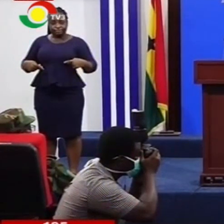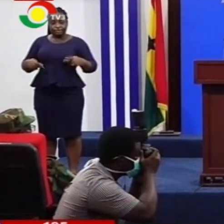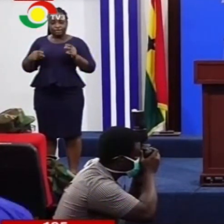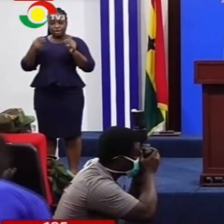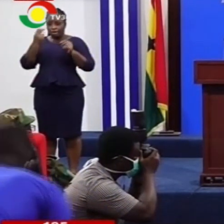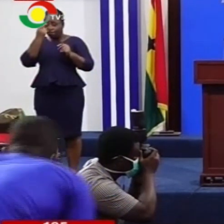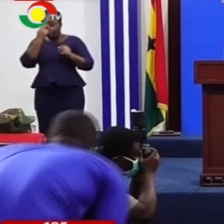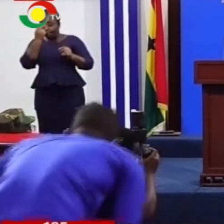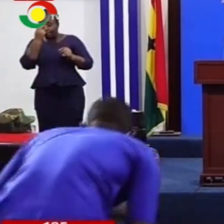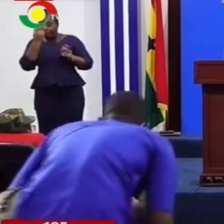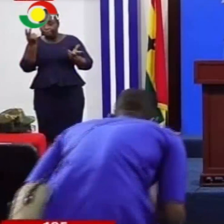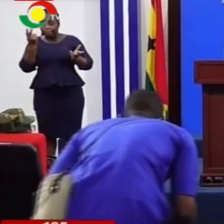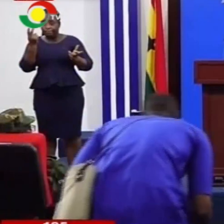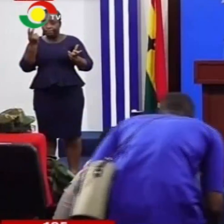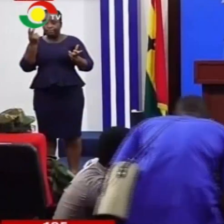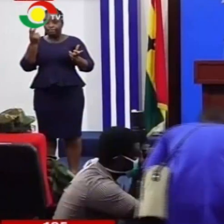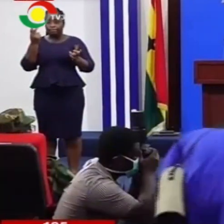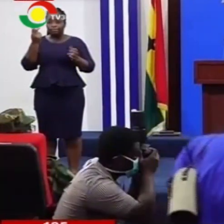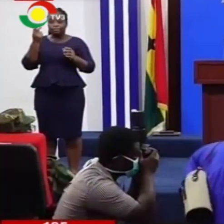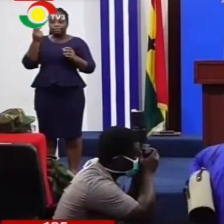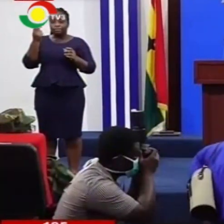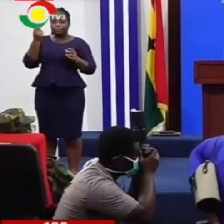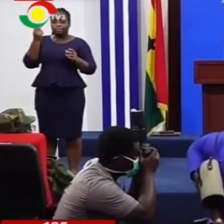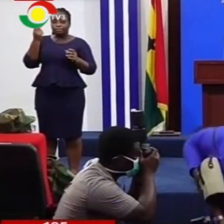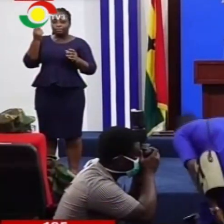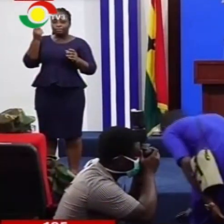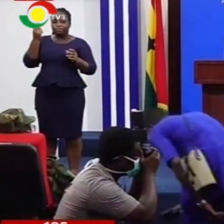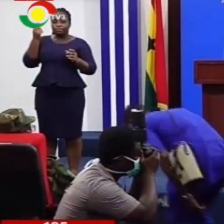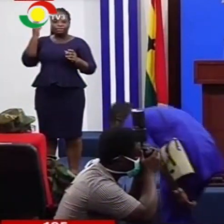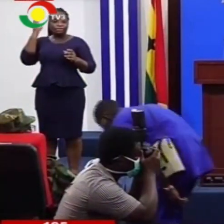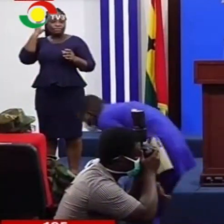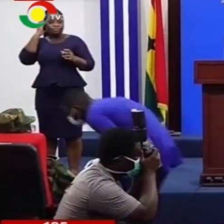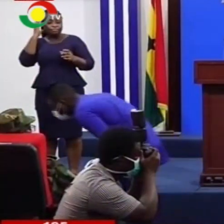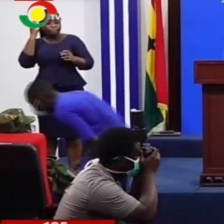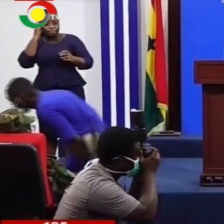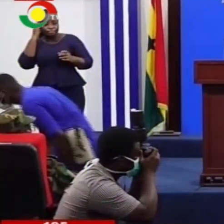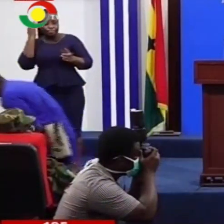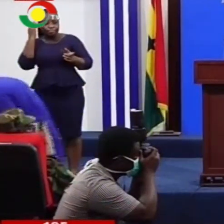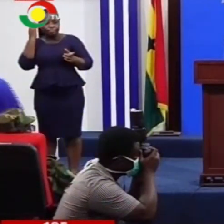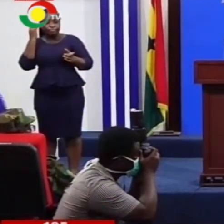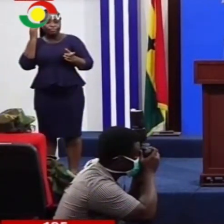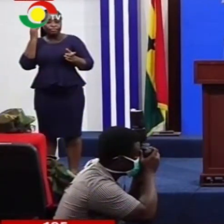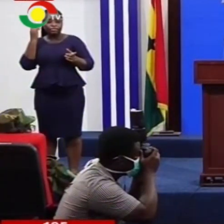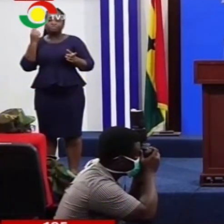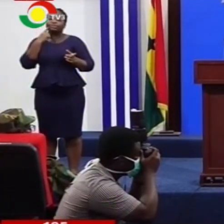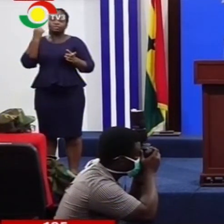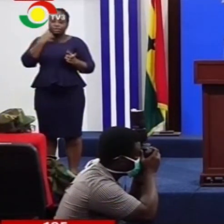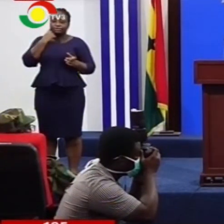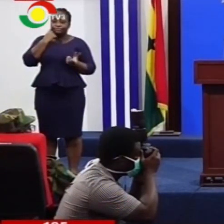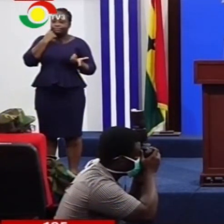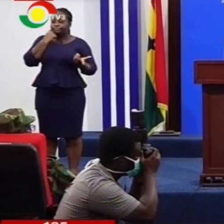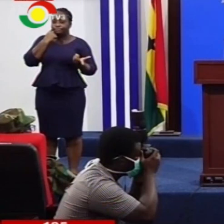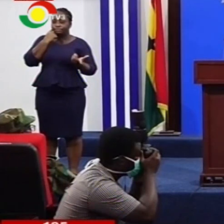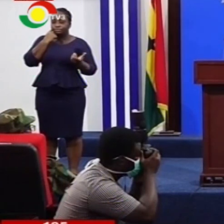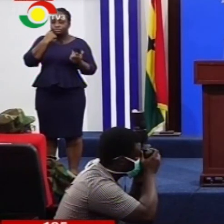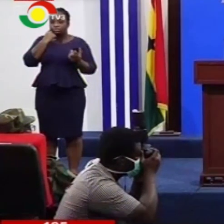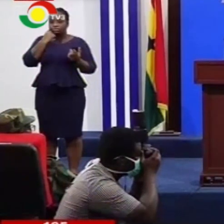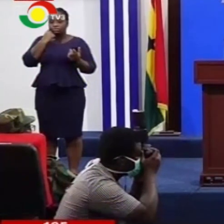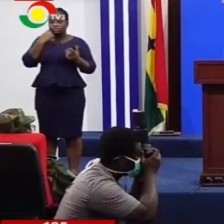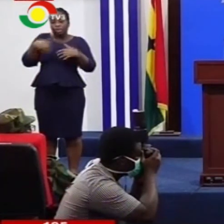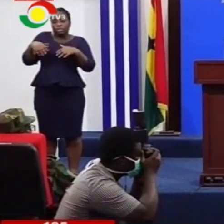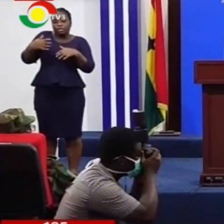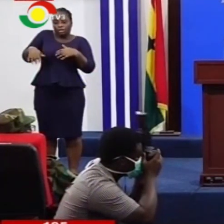visual, psychosocial, hearing, speech, cerebral palsy, and